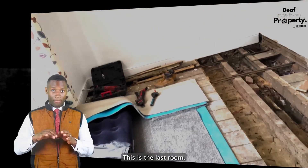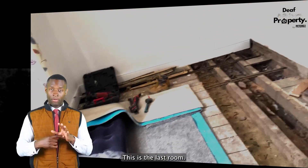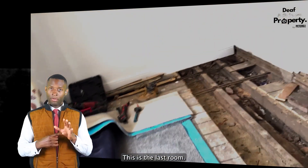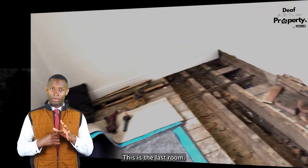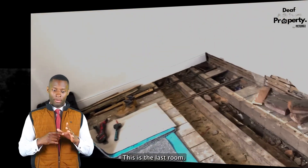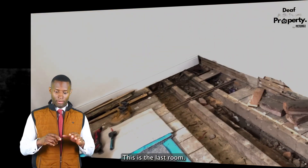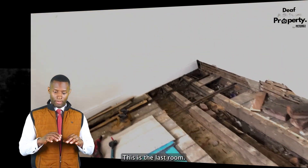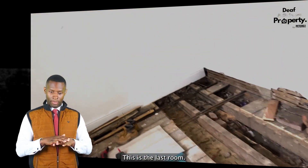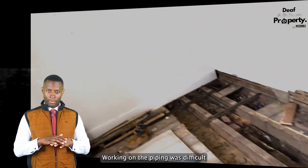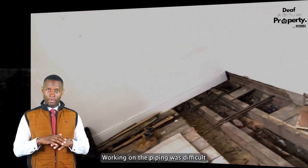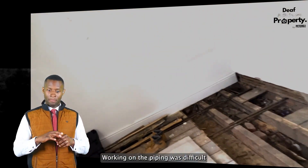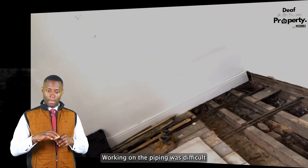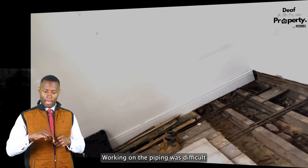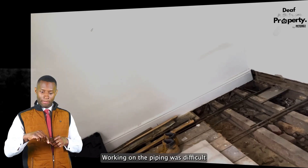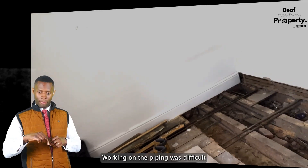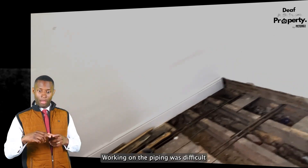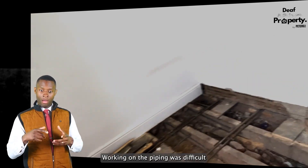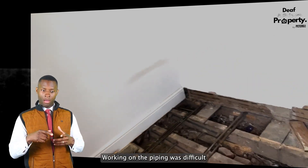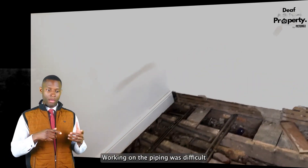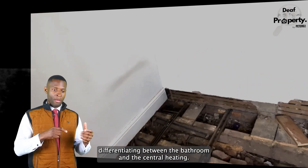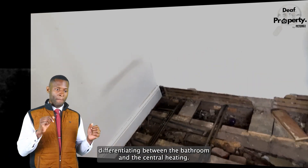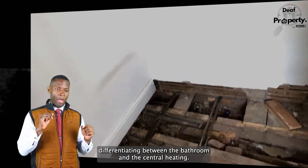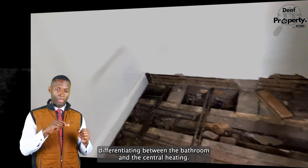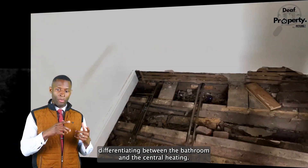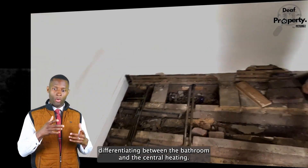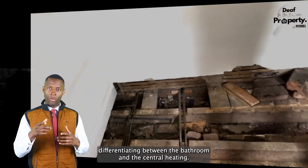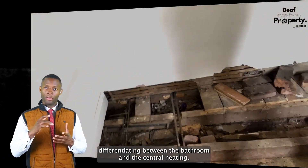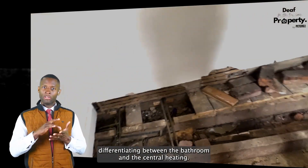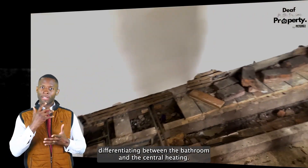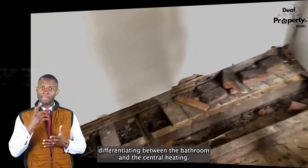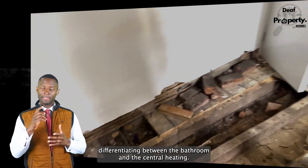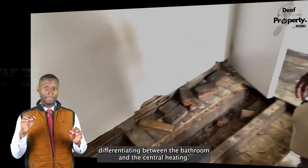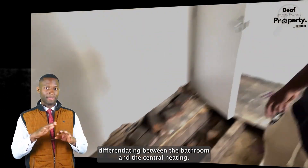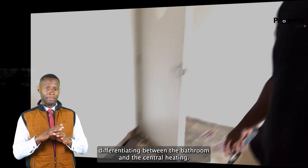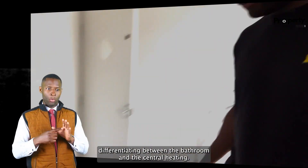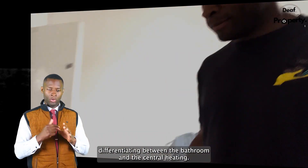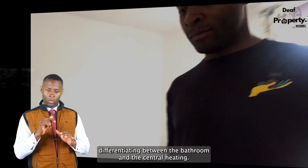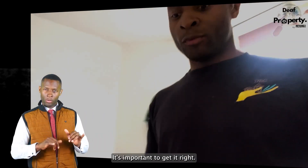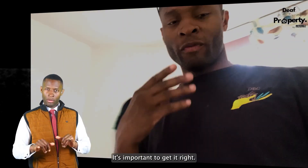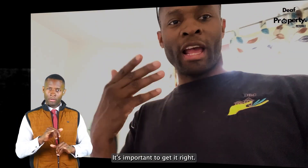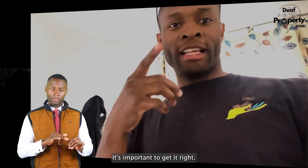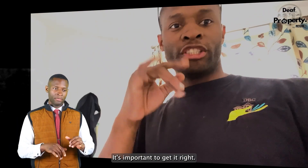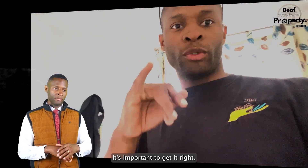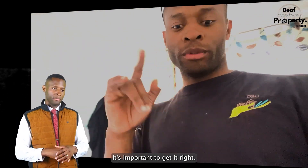room. Working on the piping was difficult. Differentiating between the bathroom and the central heating, it's important to get it